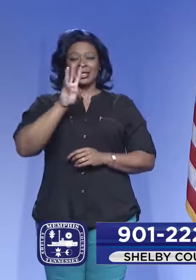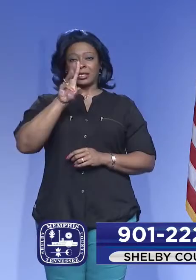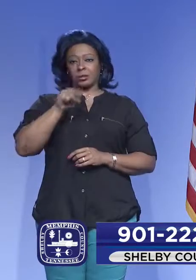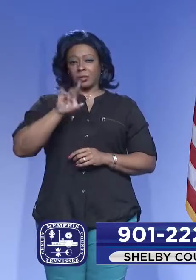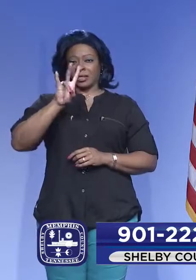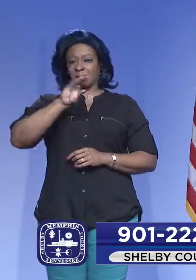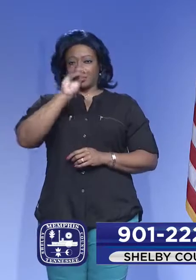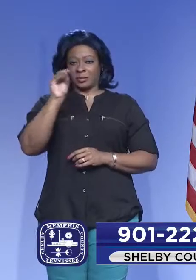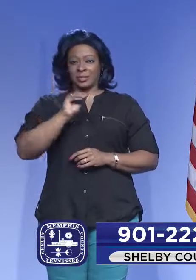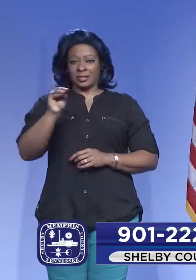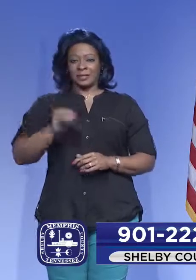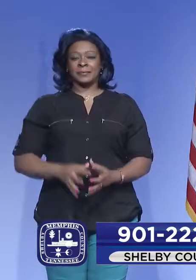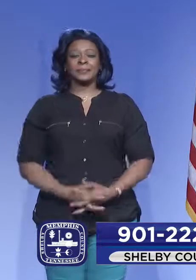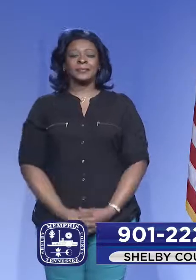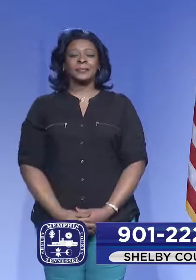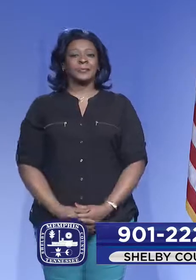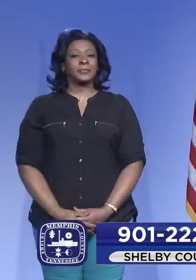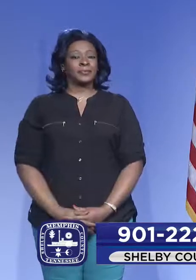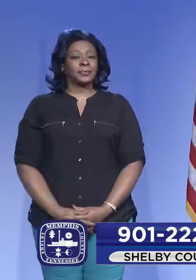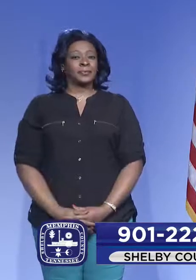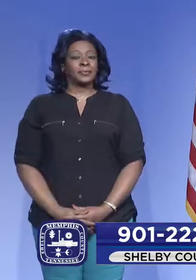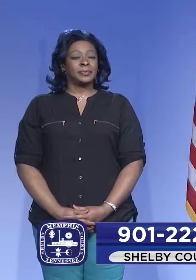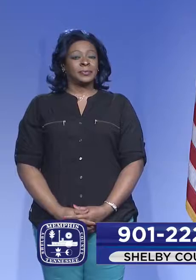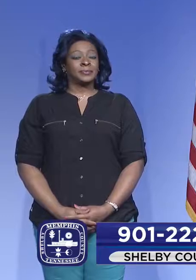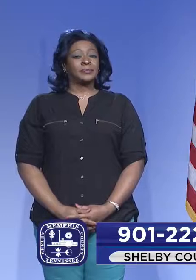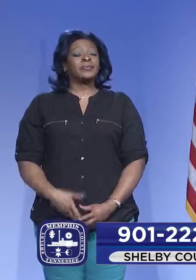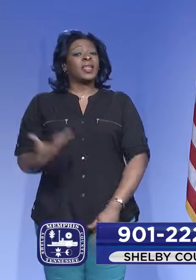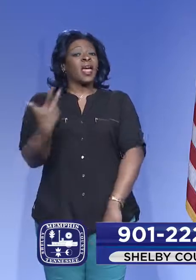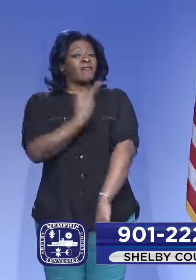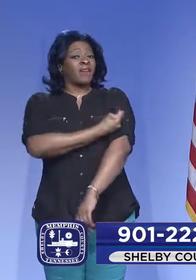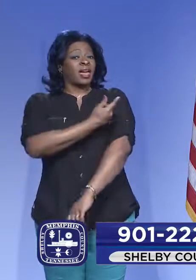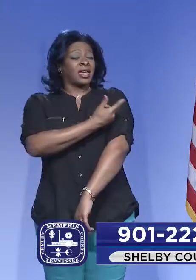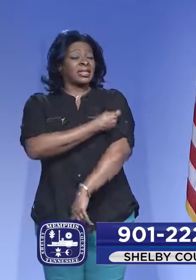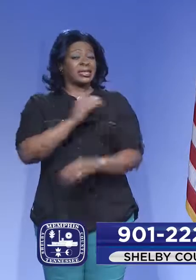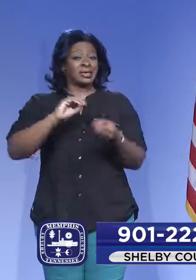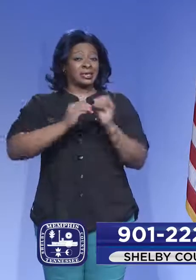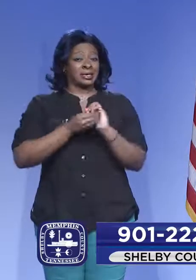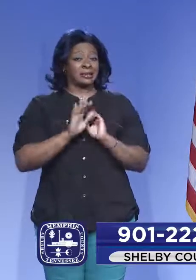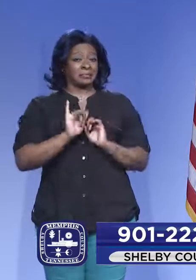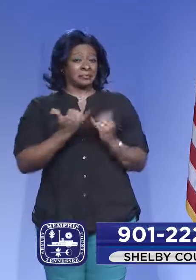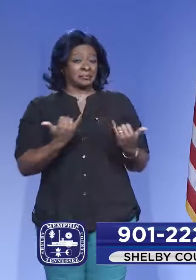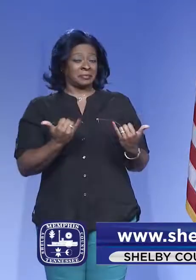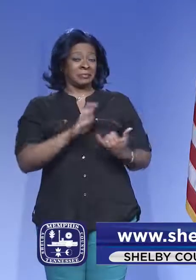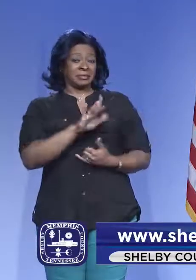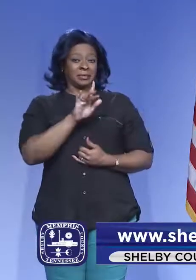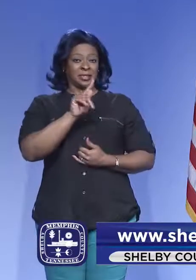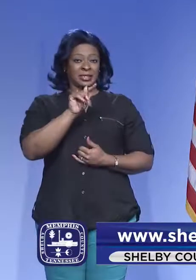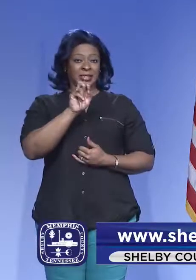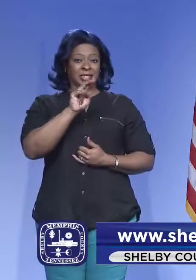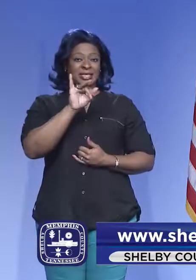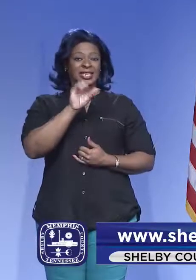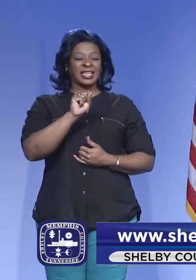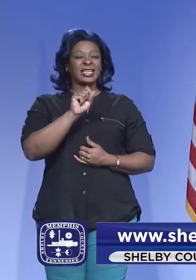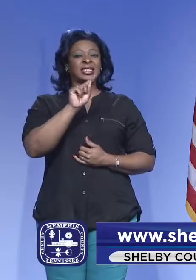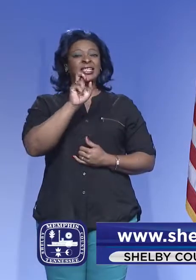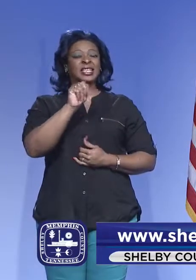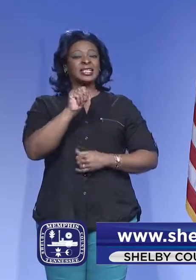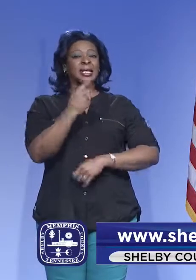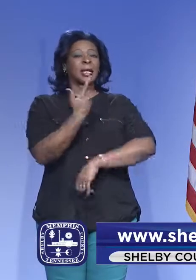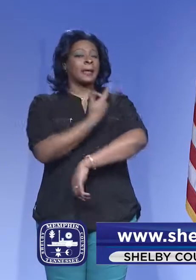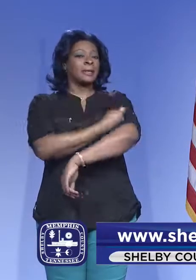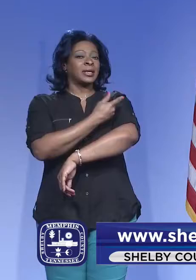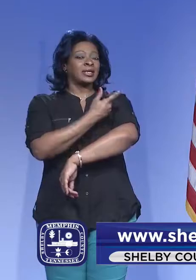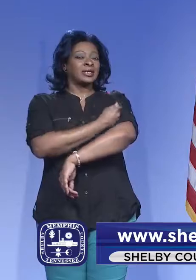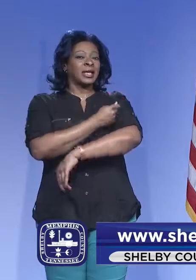6.7%. So as far as vaccine data, in the Tennessee Immunization